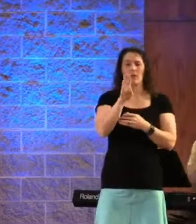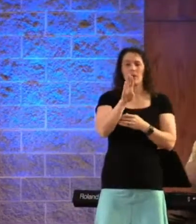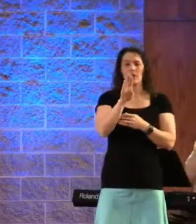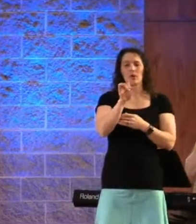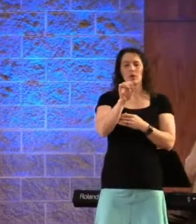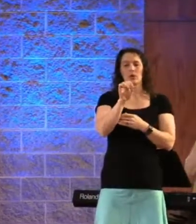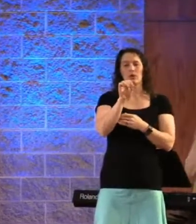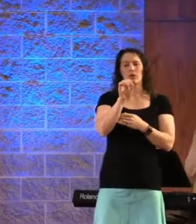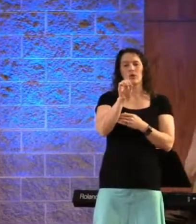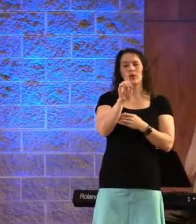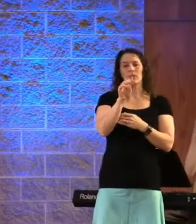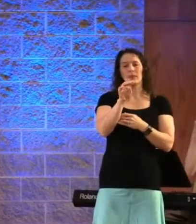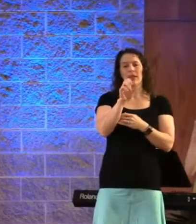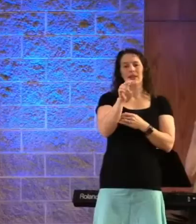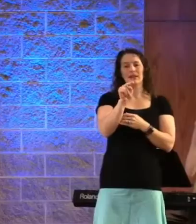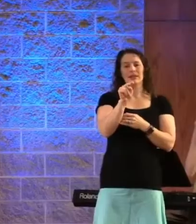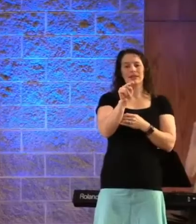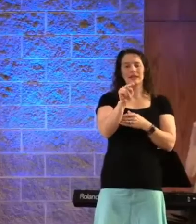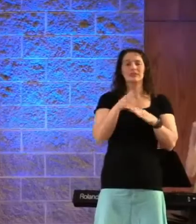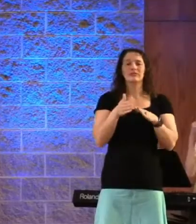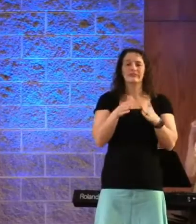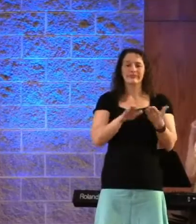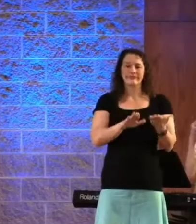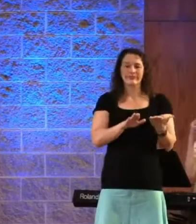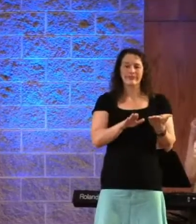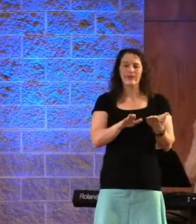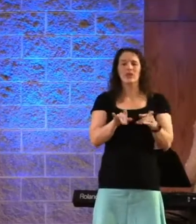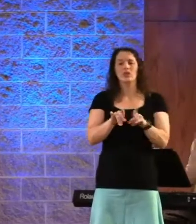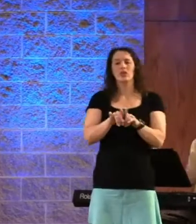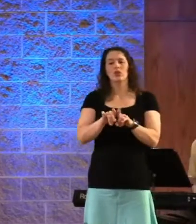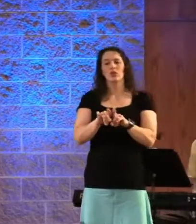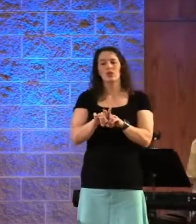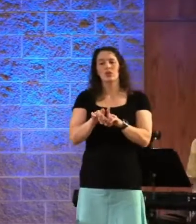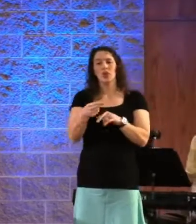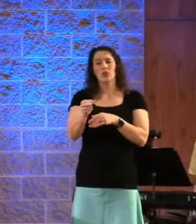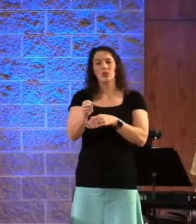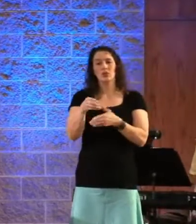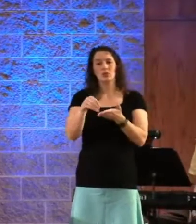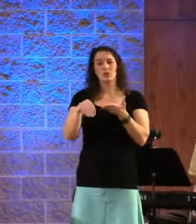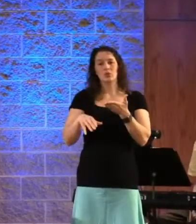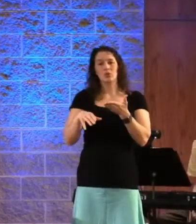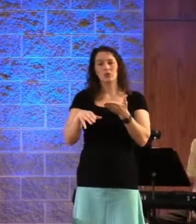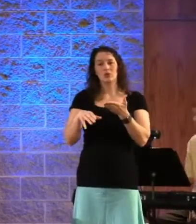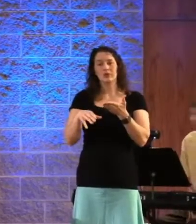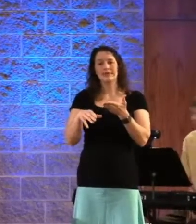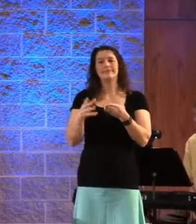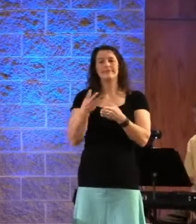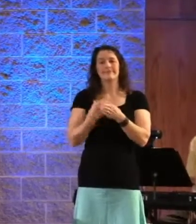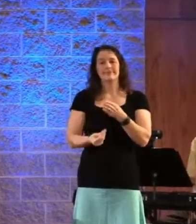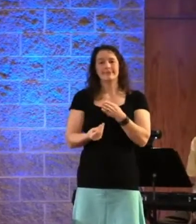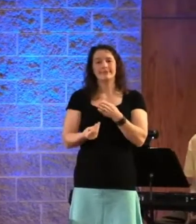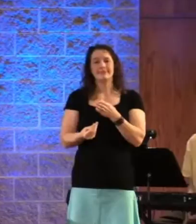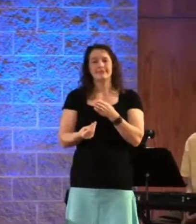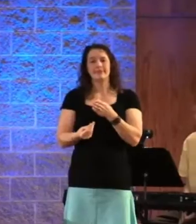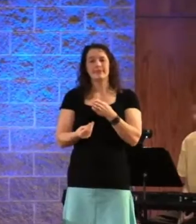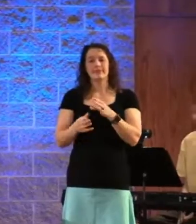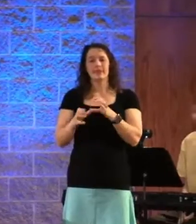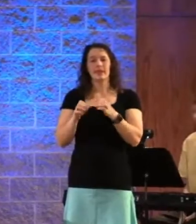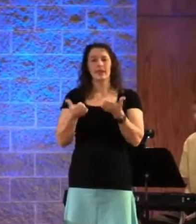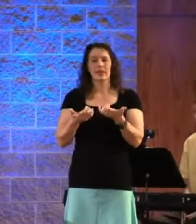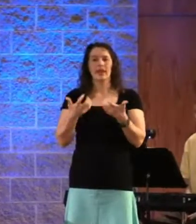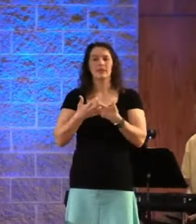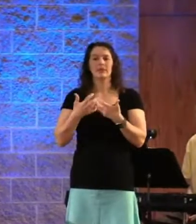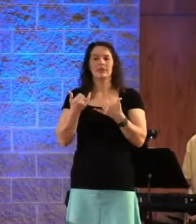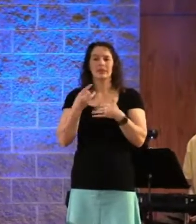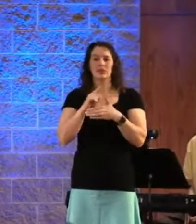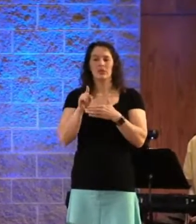we mourn along with our high school students at the loss of one of their classmates this week, Lily Zimdars. So we